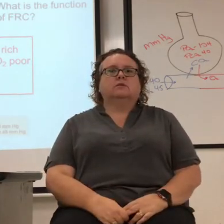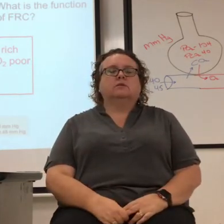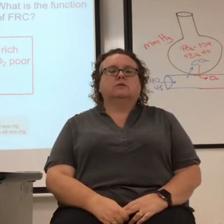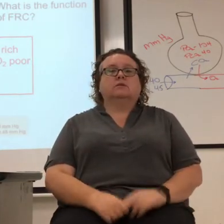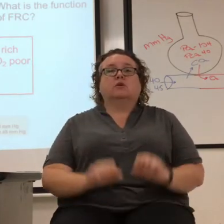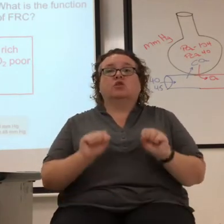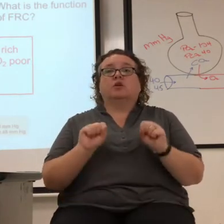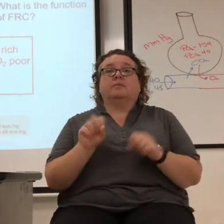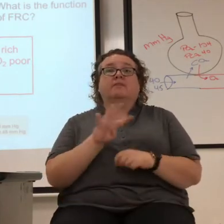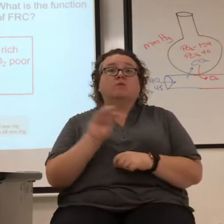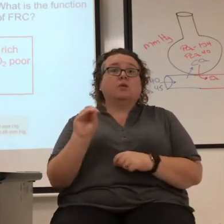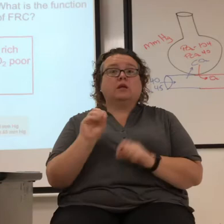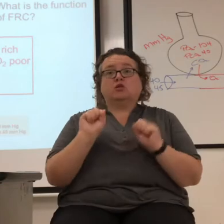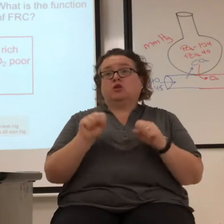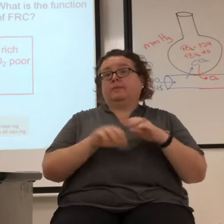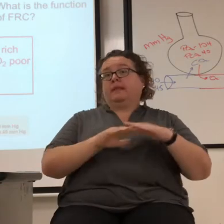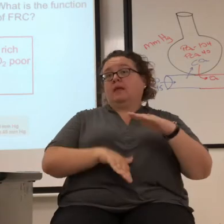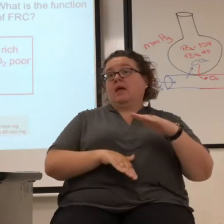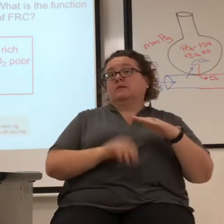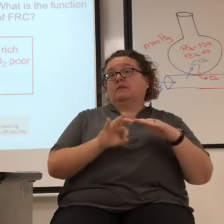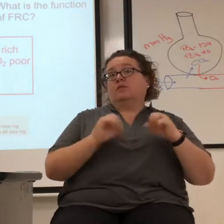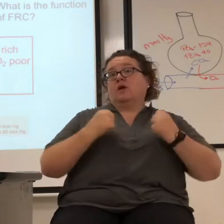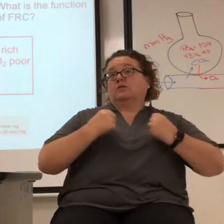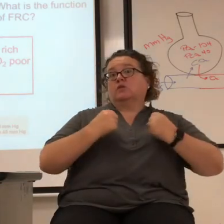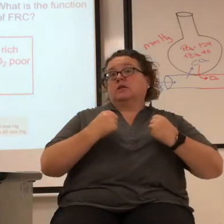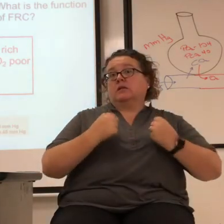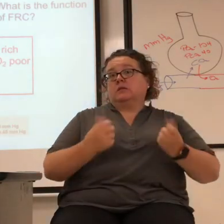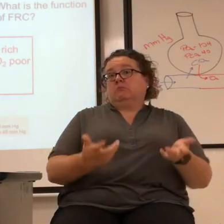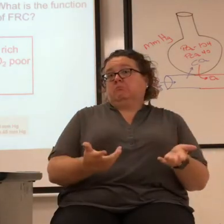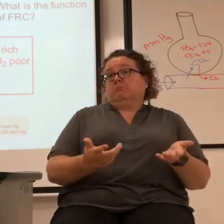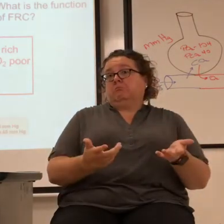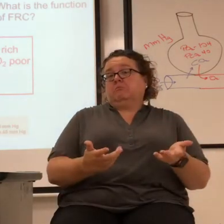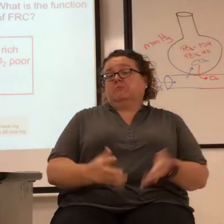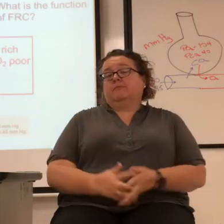It could be 40, it could be less if you're exercising.